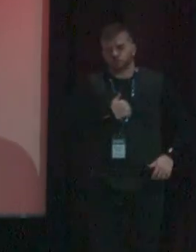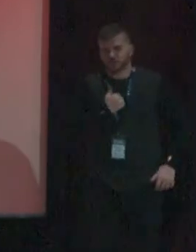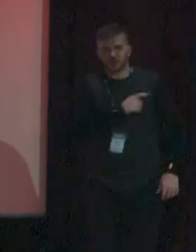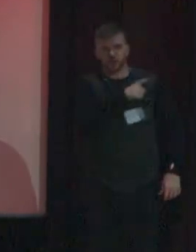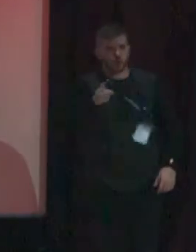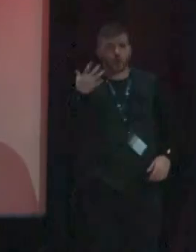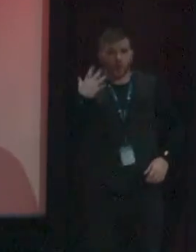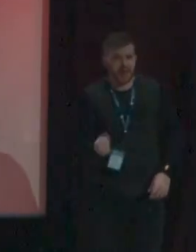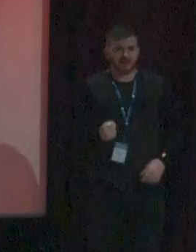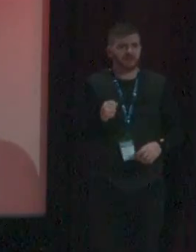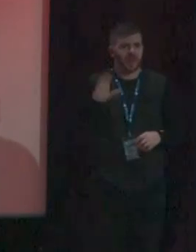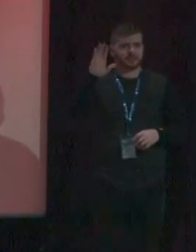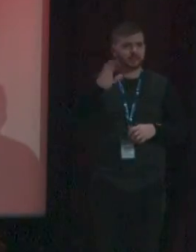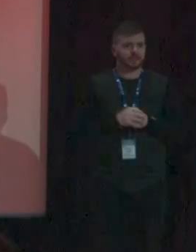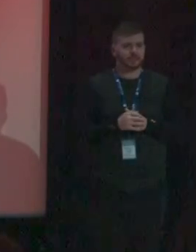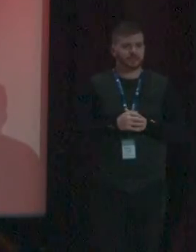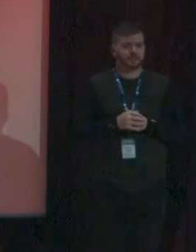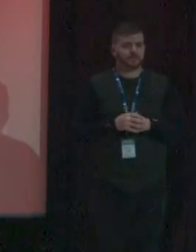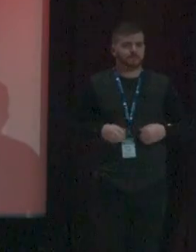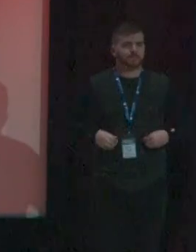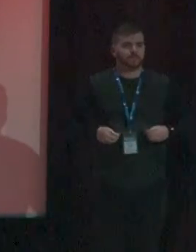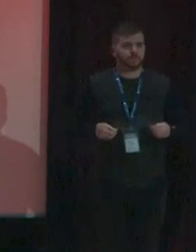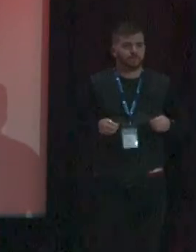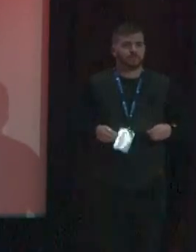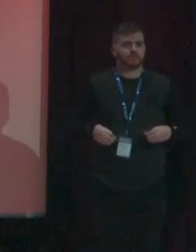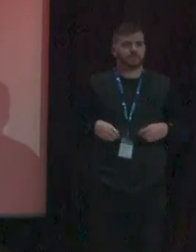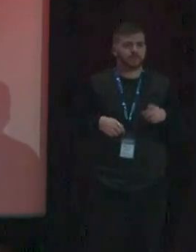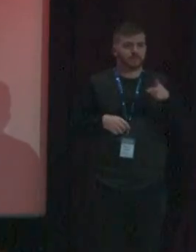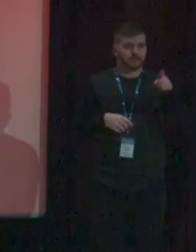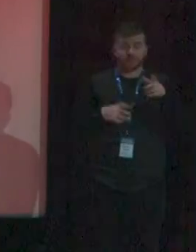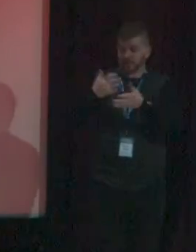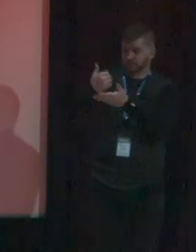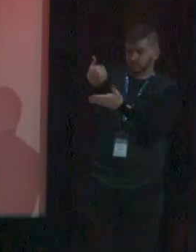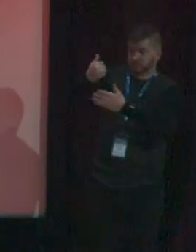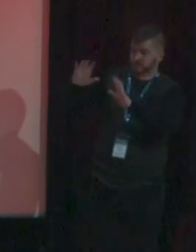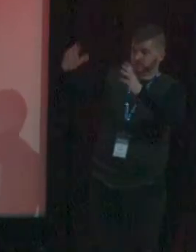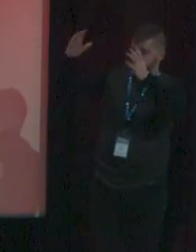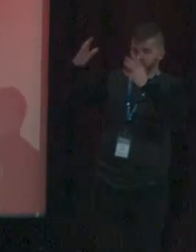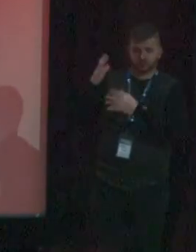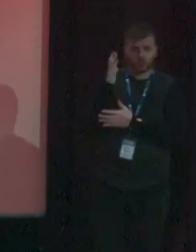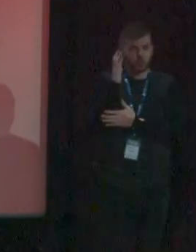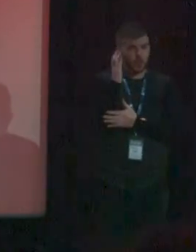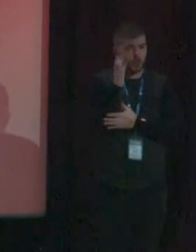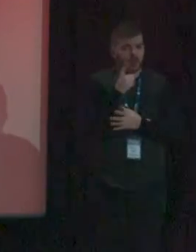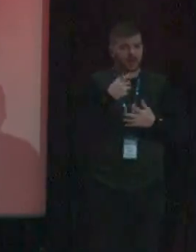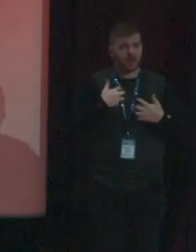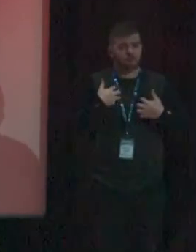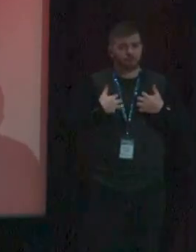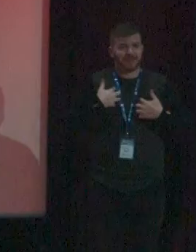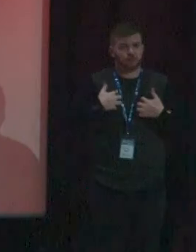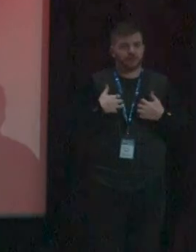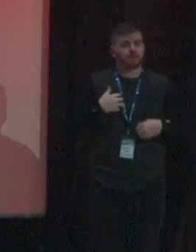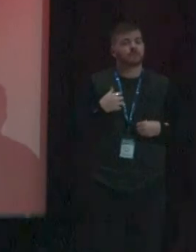hands. Oh, I can see. Oh, there's a hand. I can see one hand from someone who has at least one hand. Thank you. I'm really